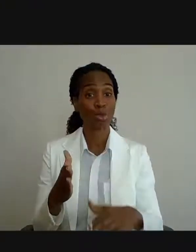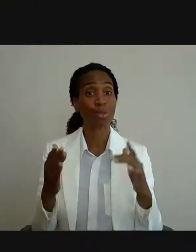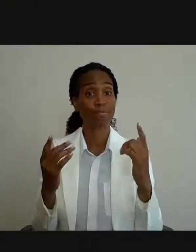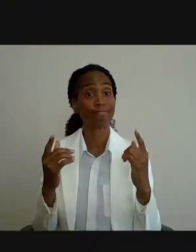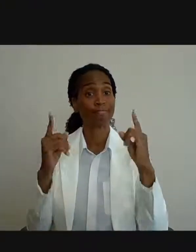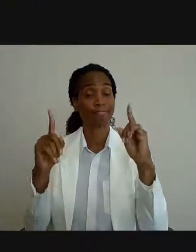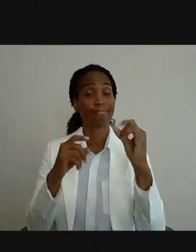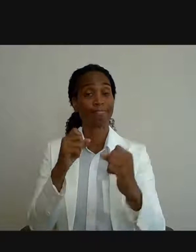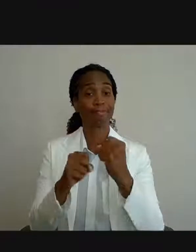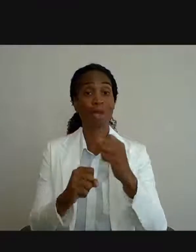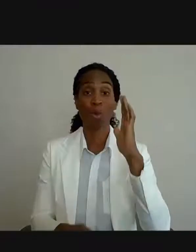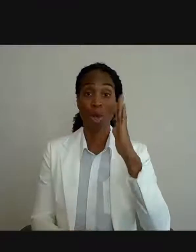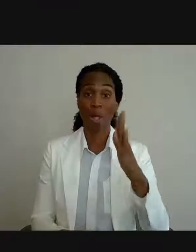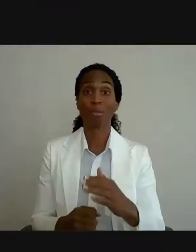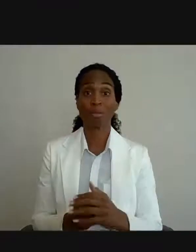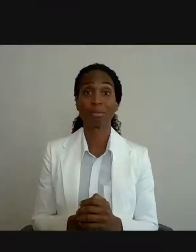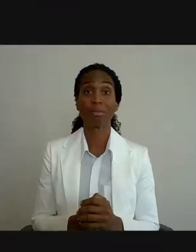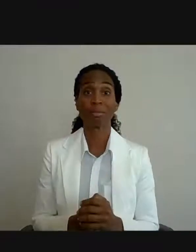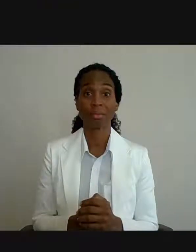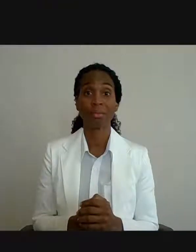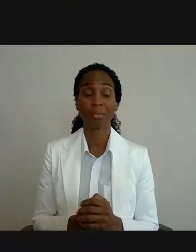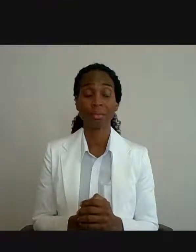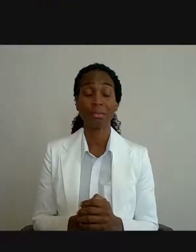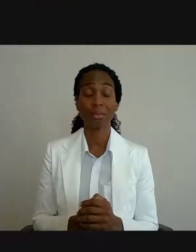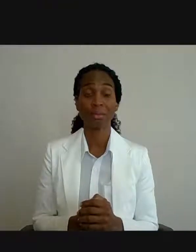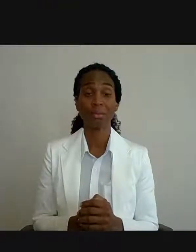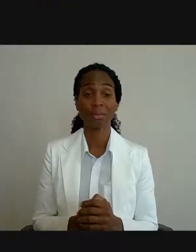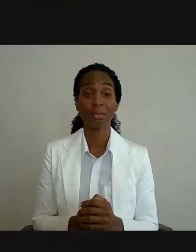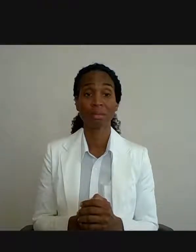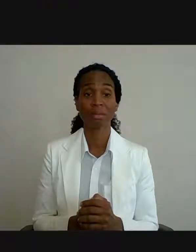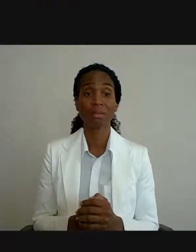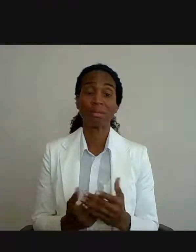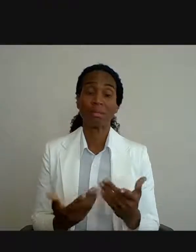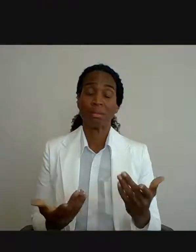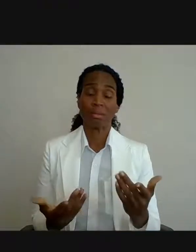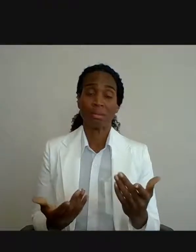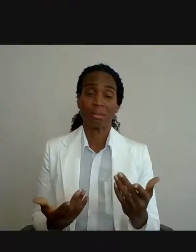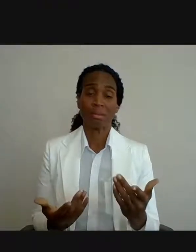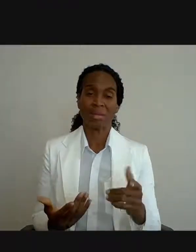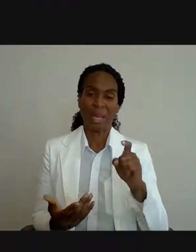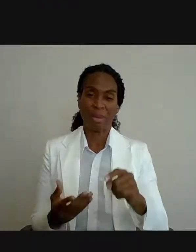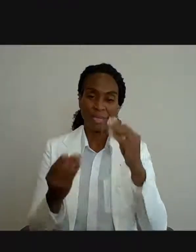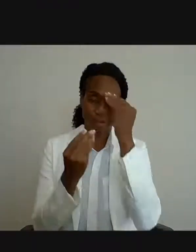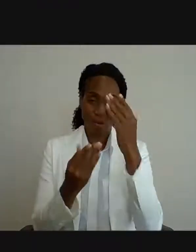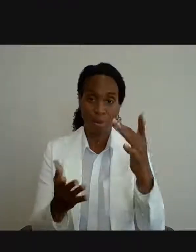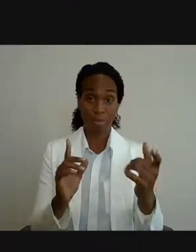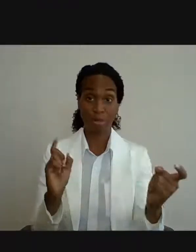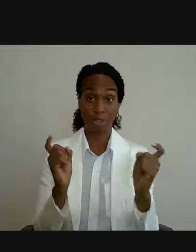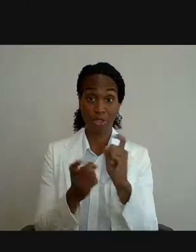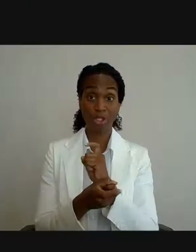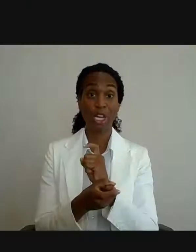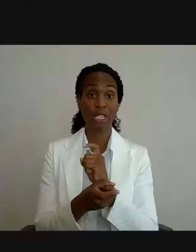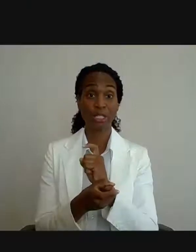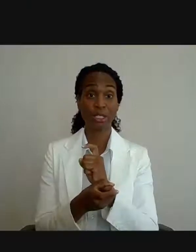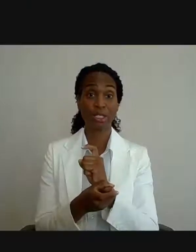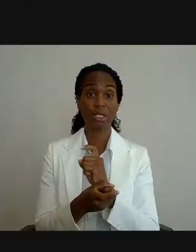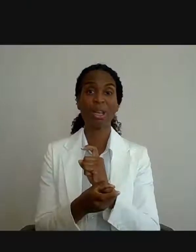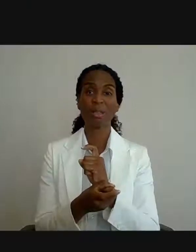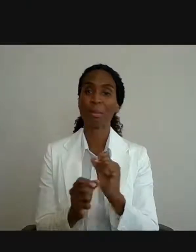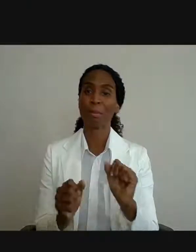year. And as always, I must point out that these changes are only